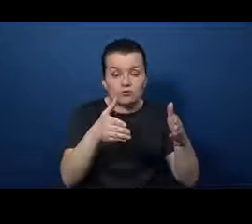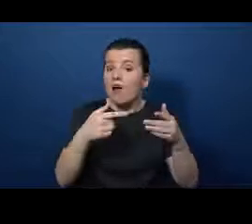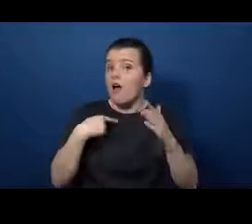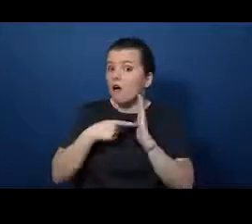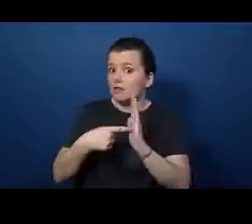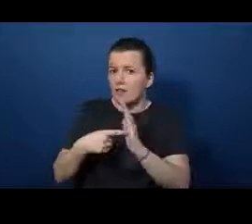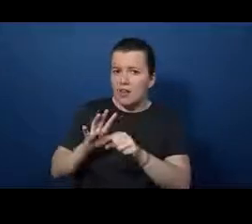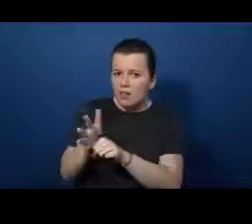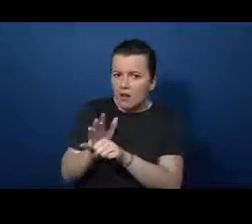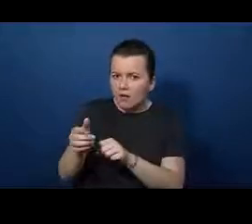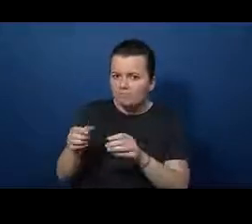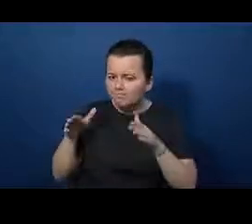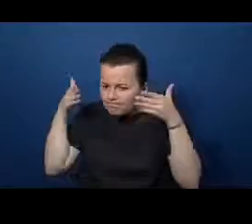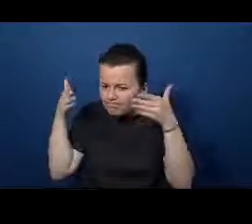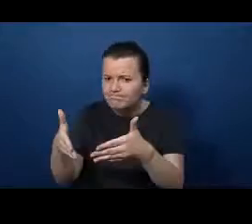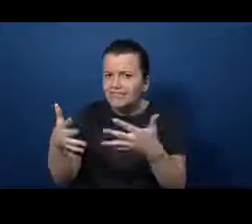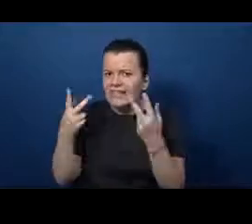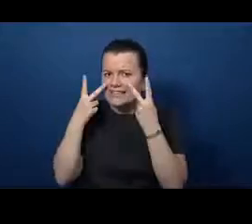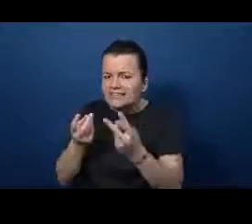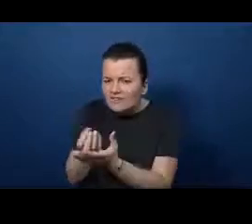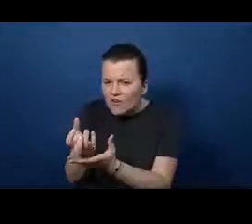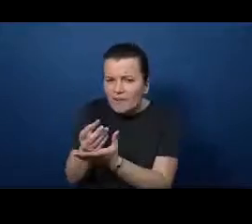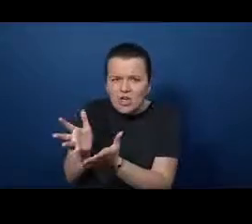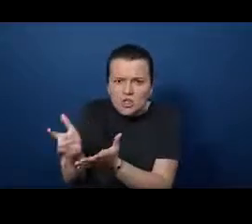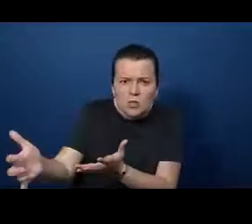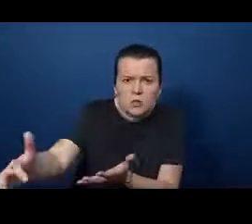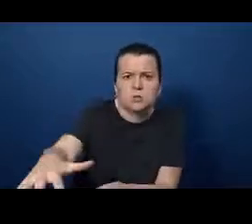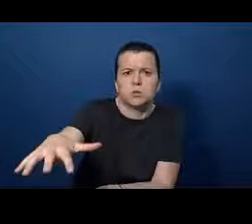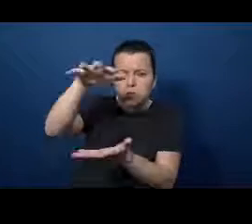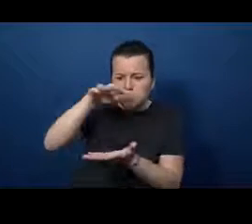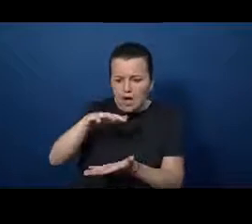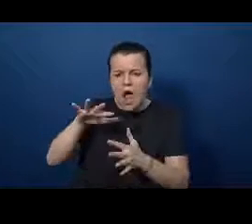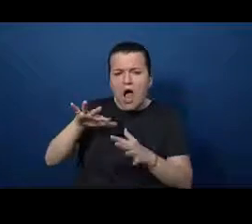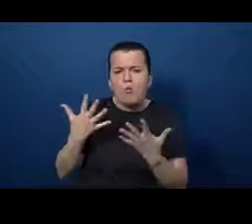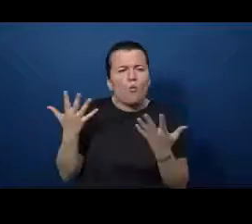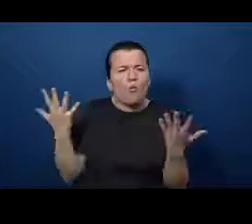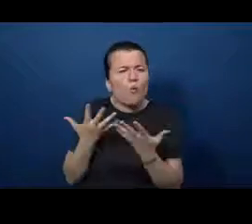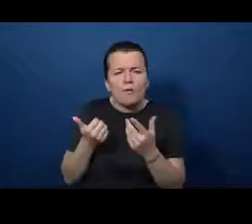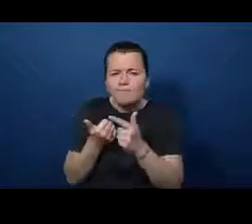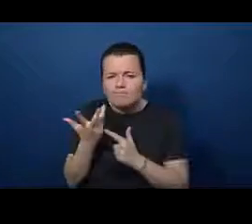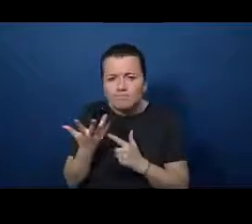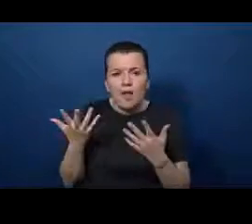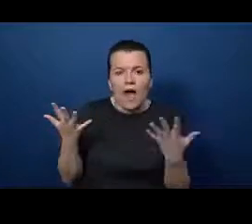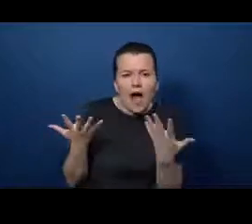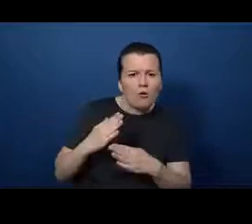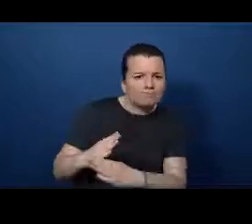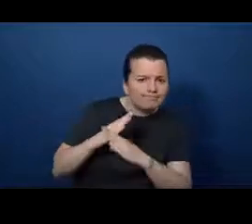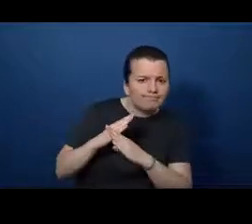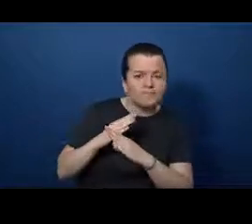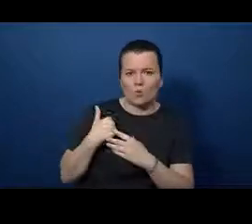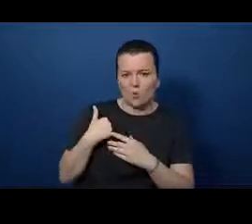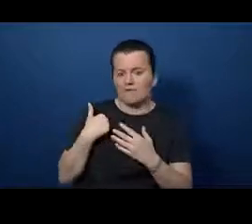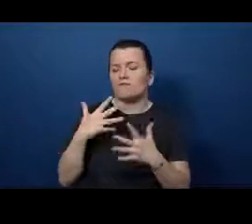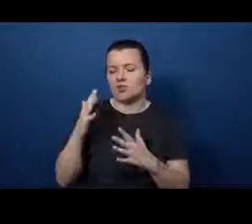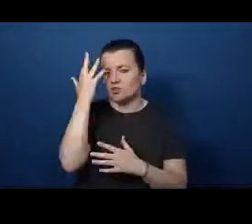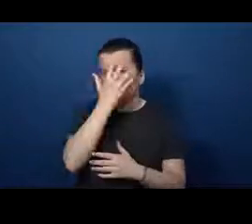where children spend time, and efforts to stop it and prevent it. So that is why we are